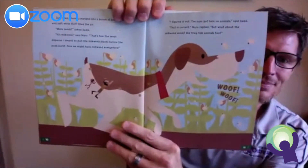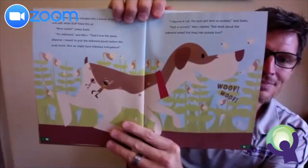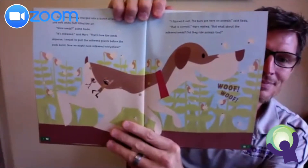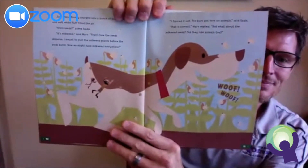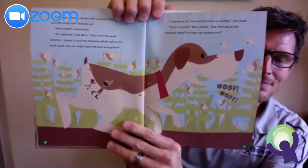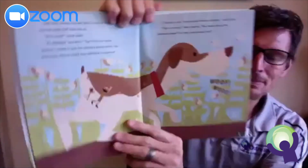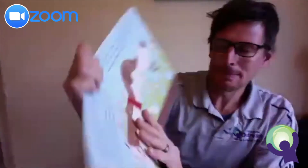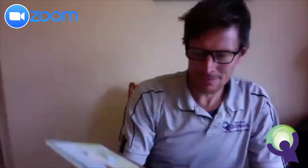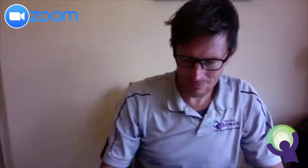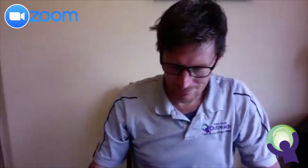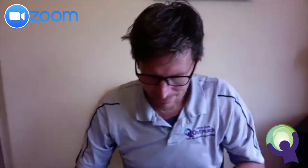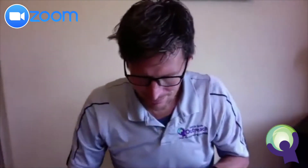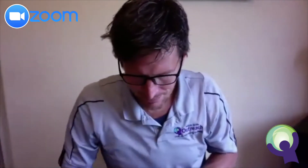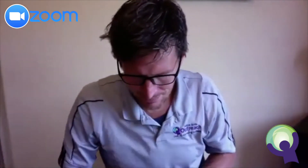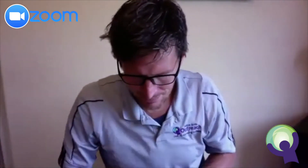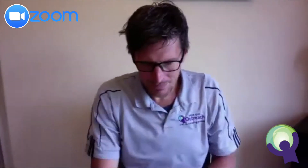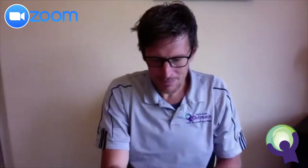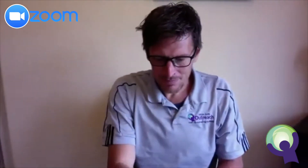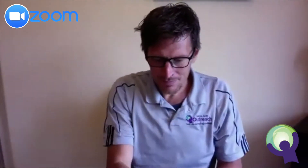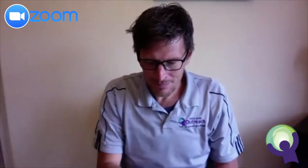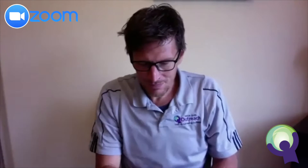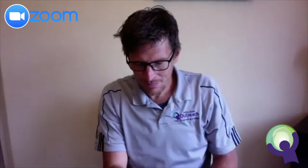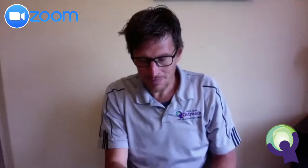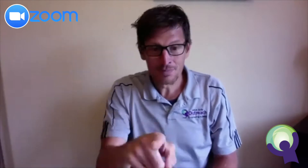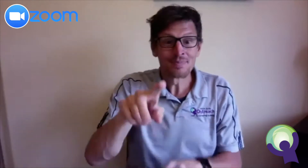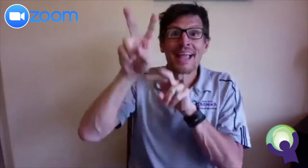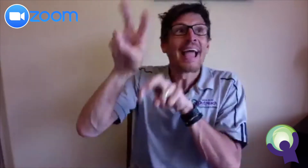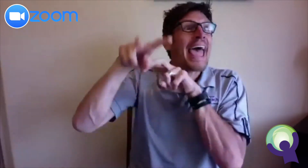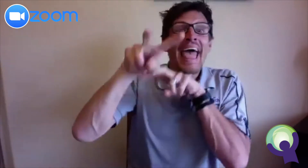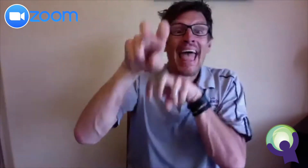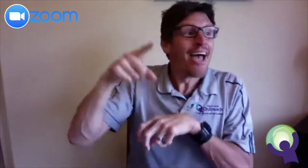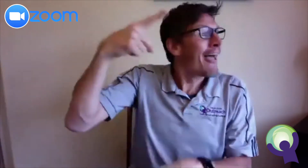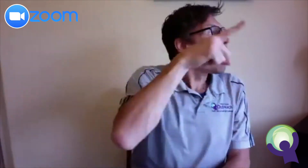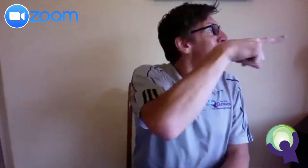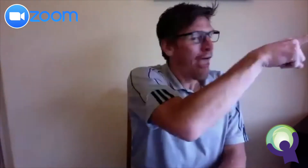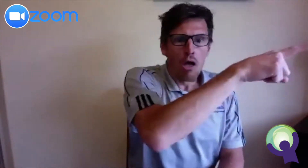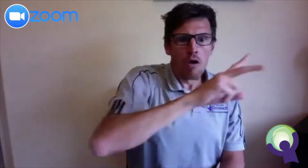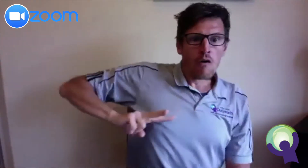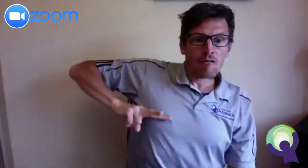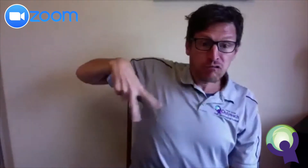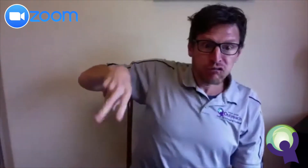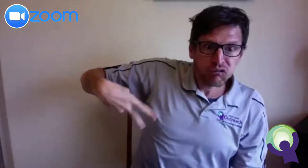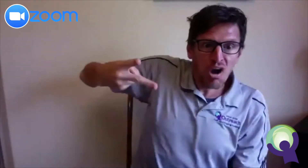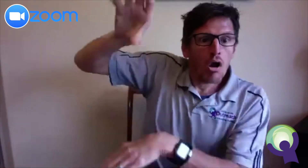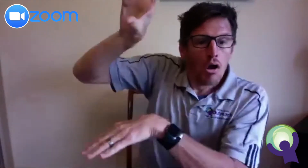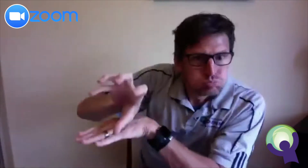Just then, Jonesy charged into a bunch of brown pods, and soft white fluff filled the air.